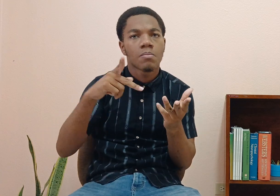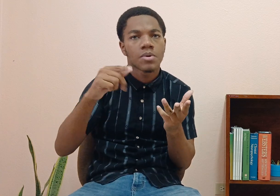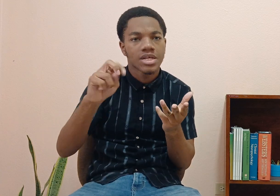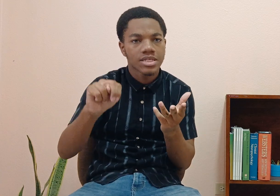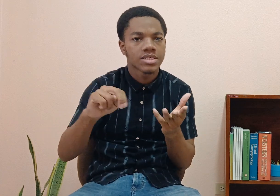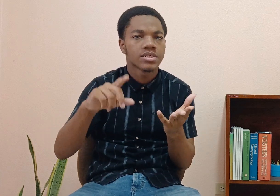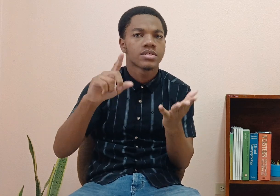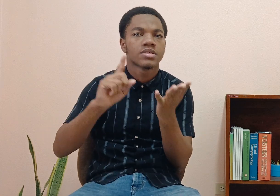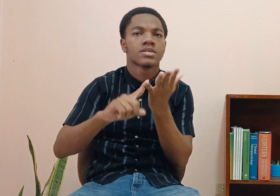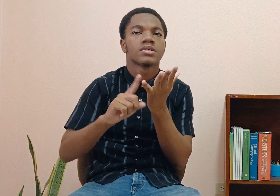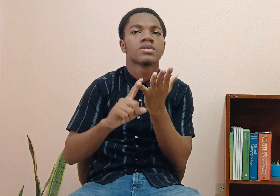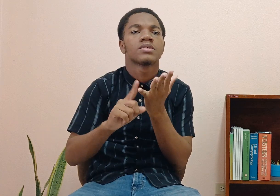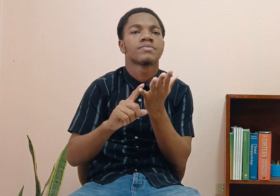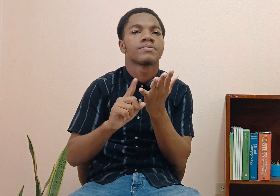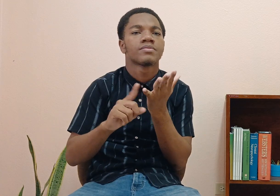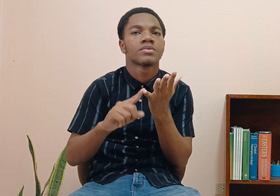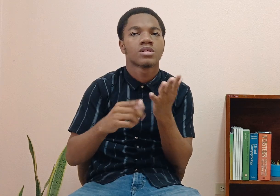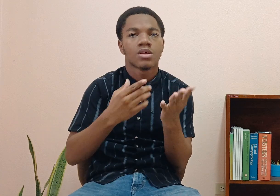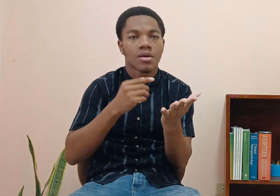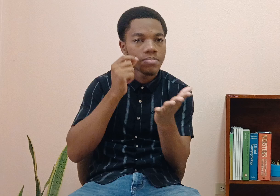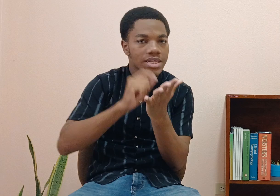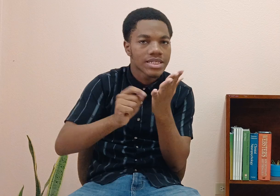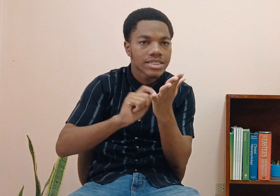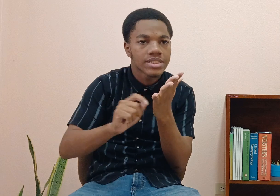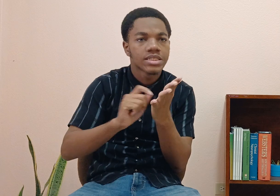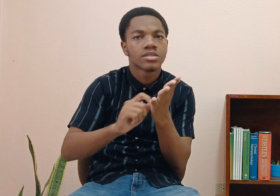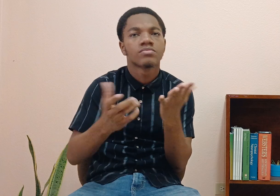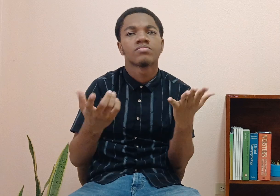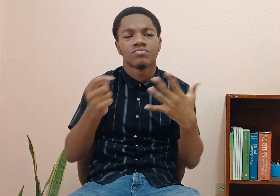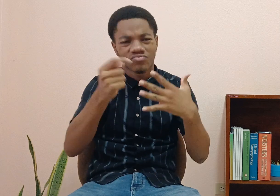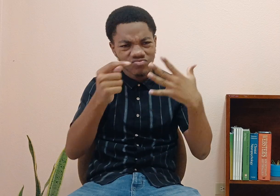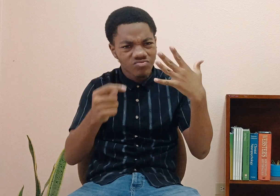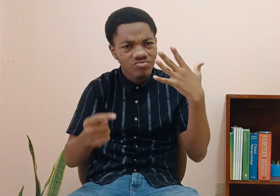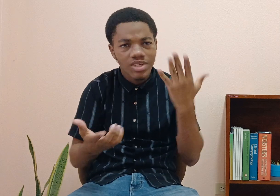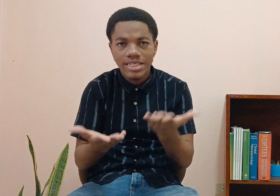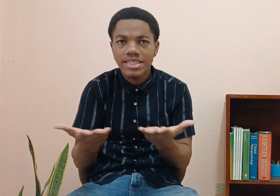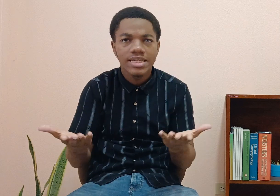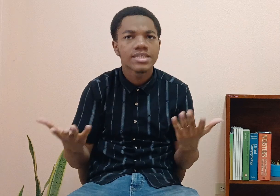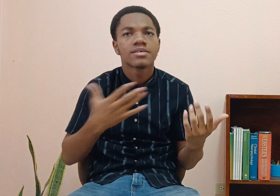Please keep these things in good working order during the exam.